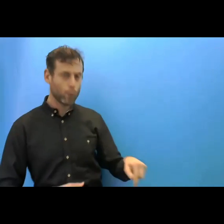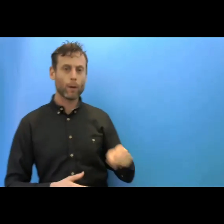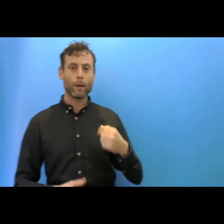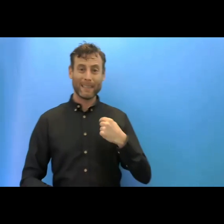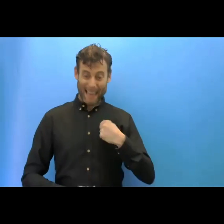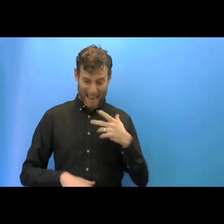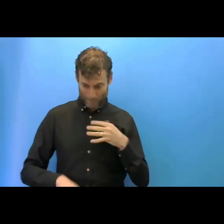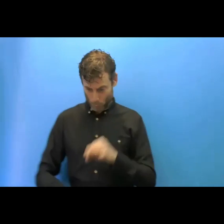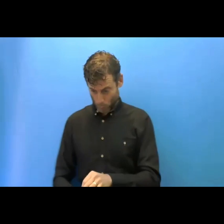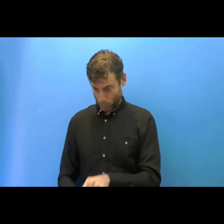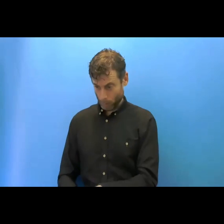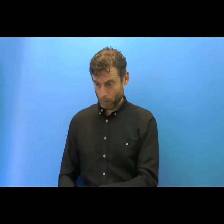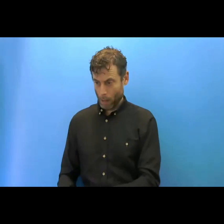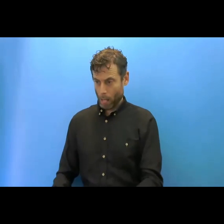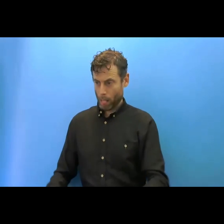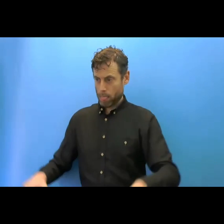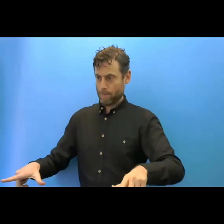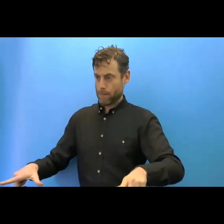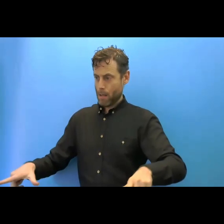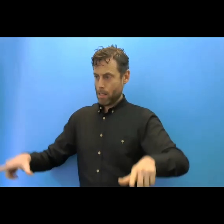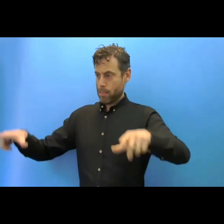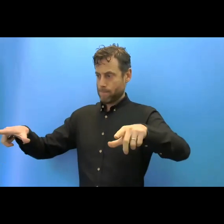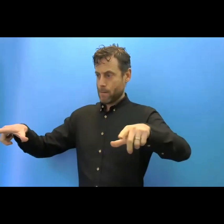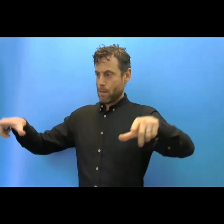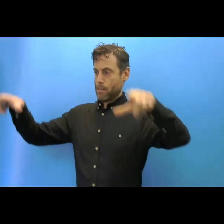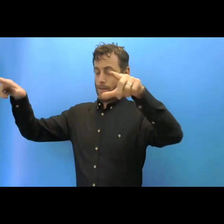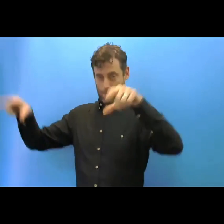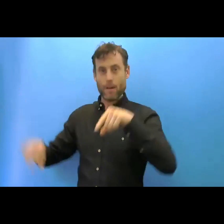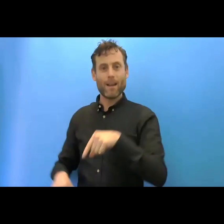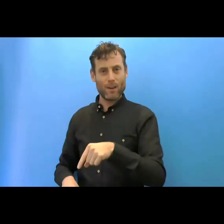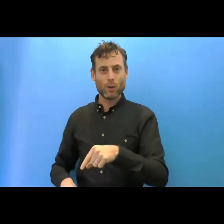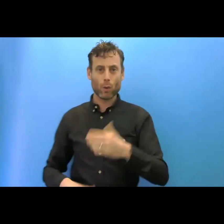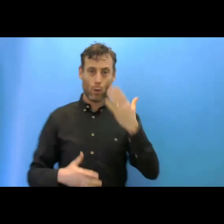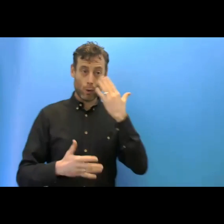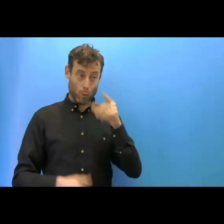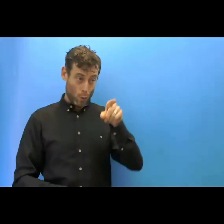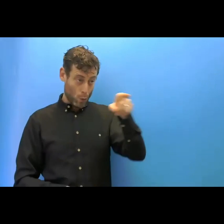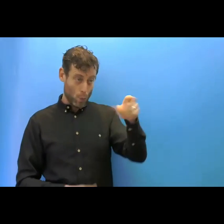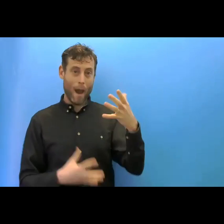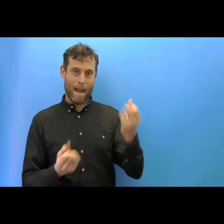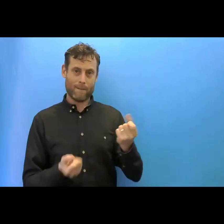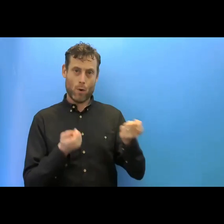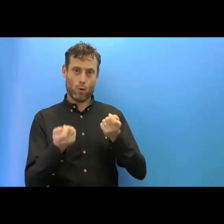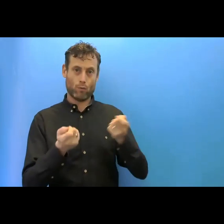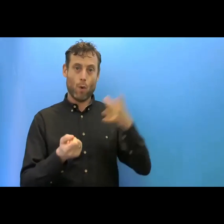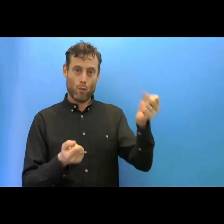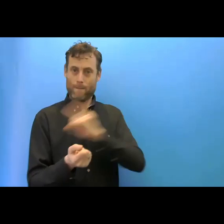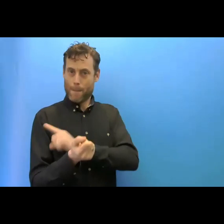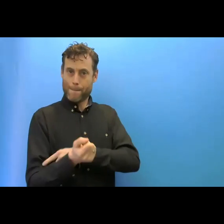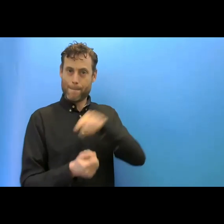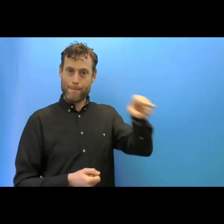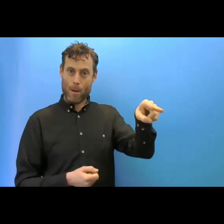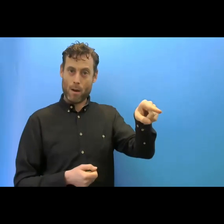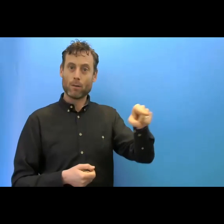dynamics that this creates and playing with those power dynamics that different bodies, different spaces create with each